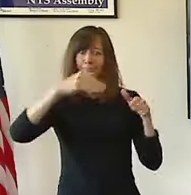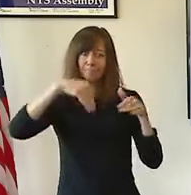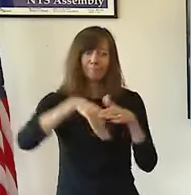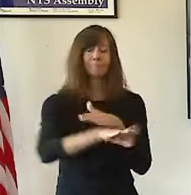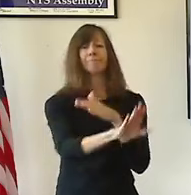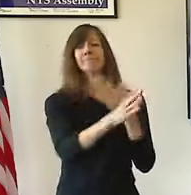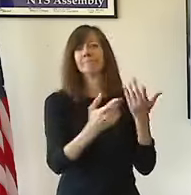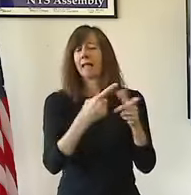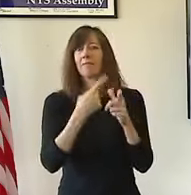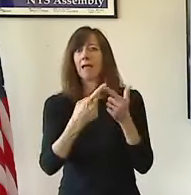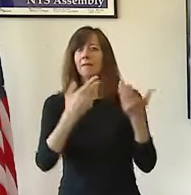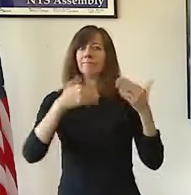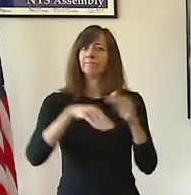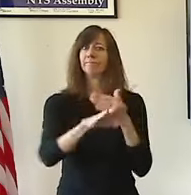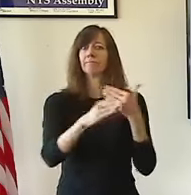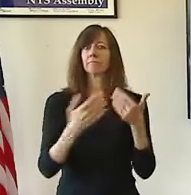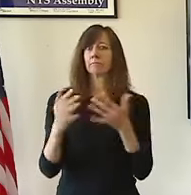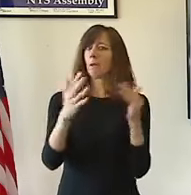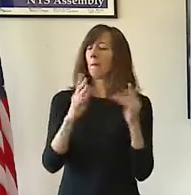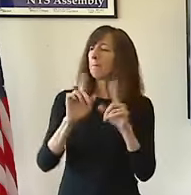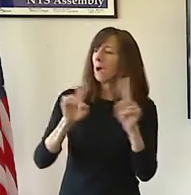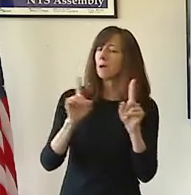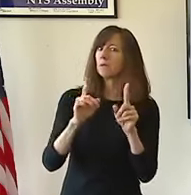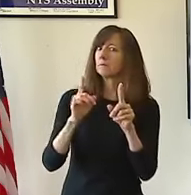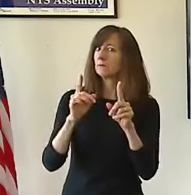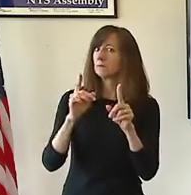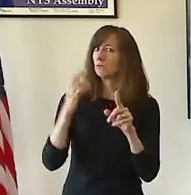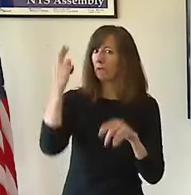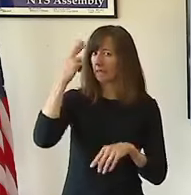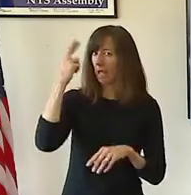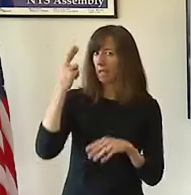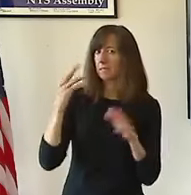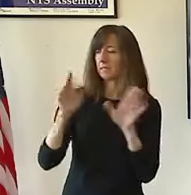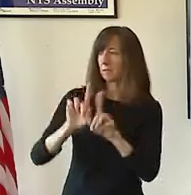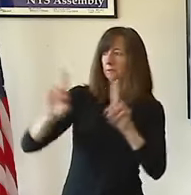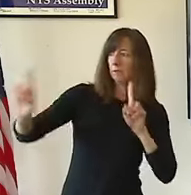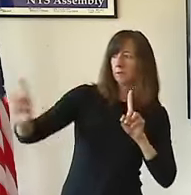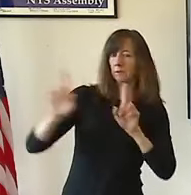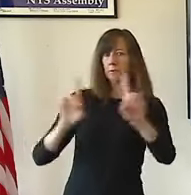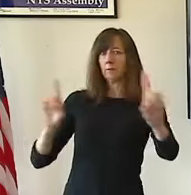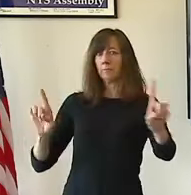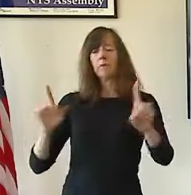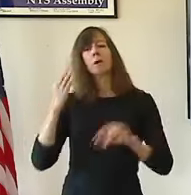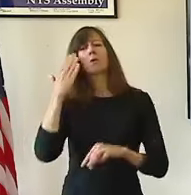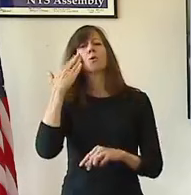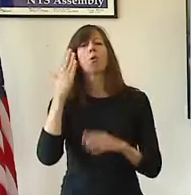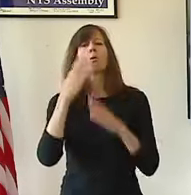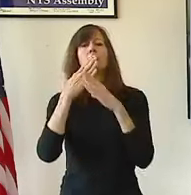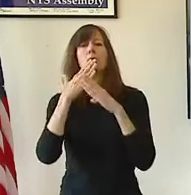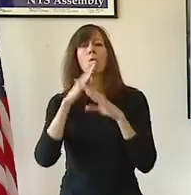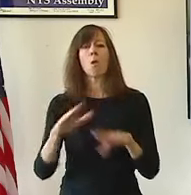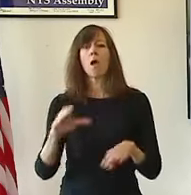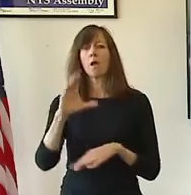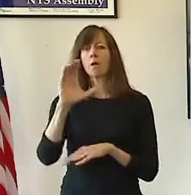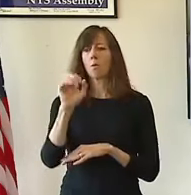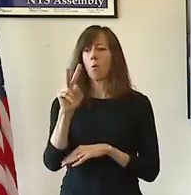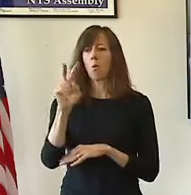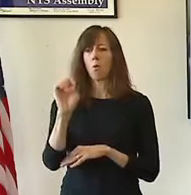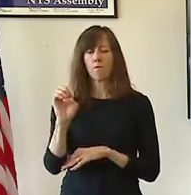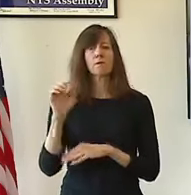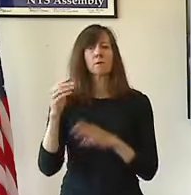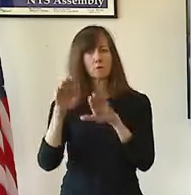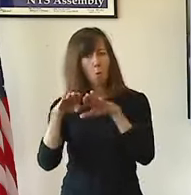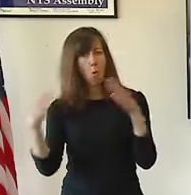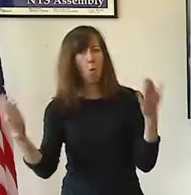We are planning to, as you know, Quiet Cove is open. Dutchess County's Quiet Cove Park is open. We're limiting some of the access so that we can keep numbers